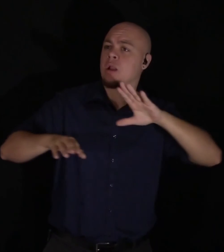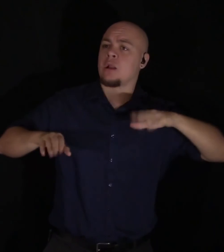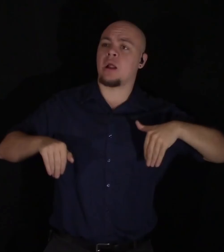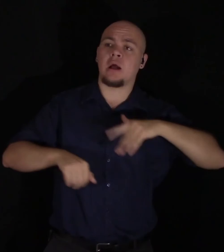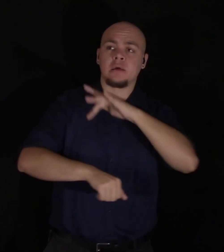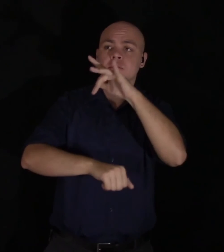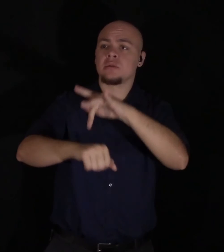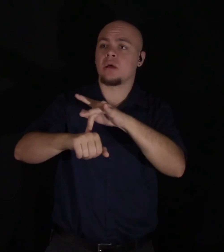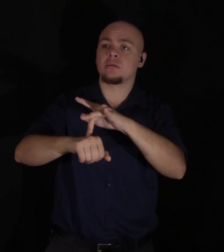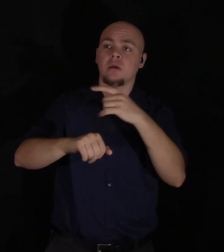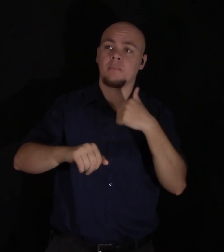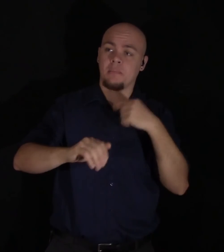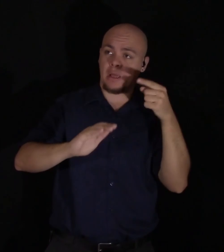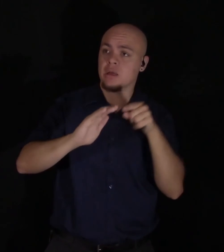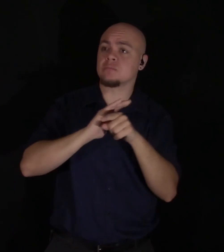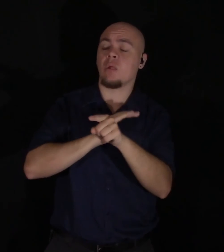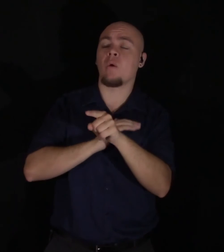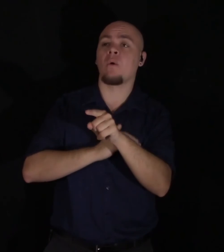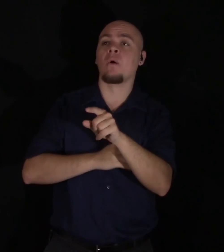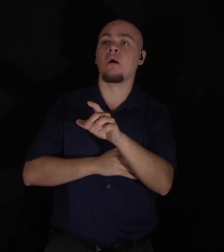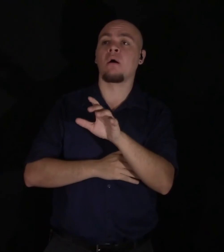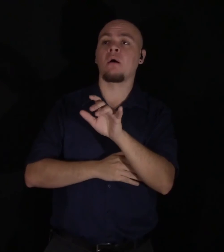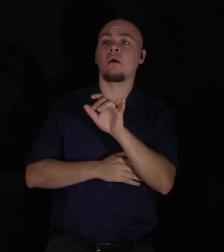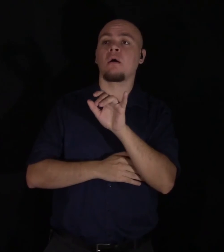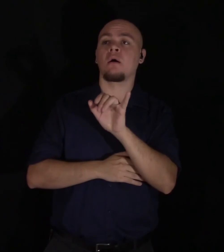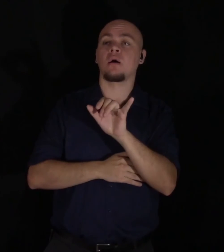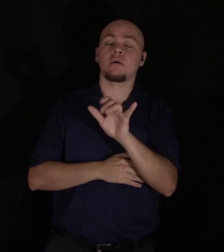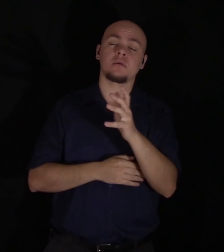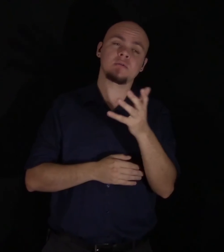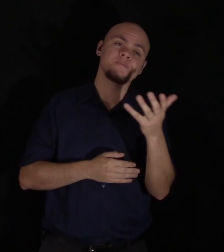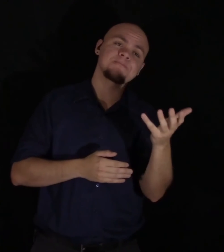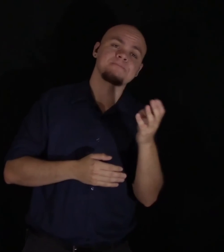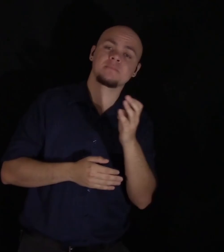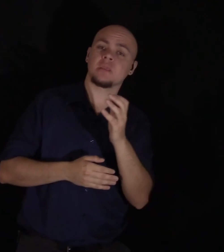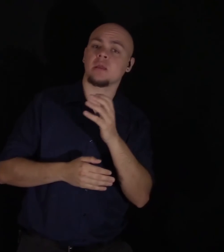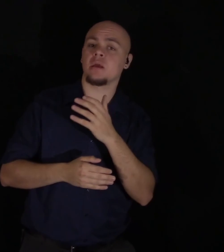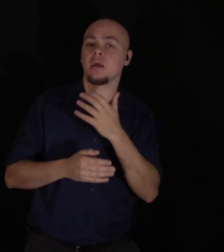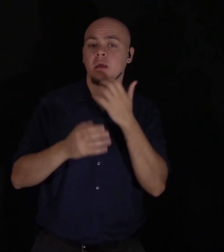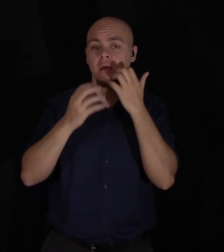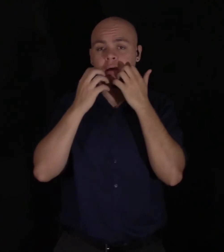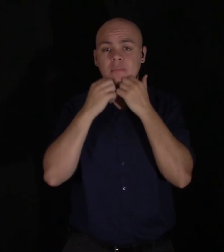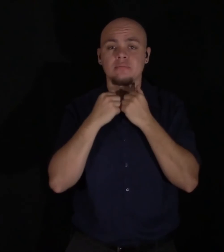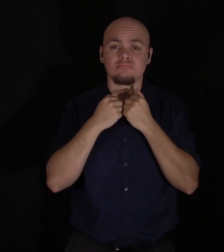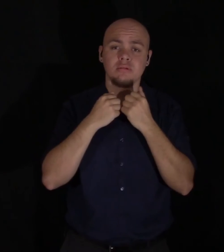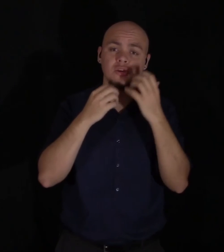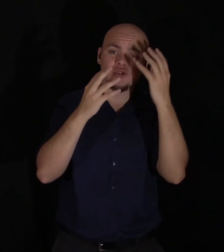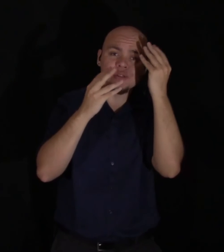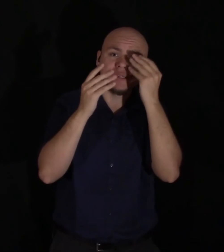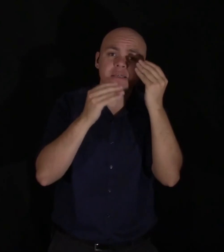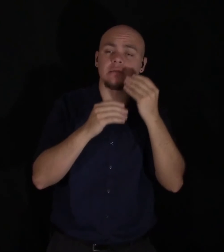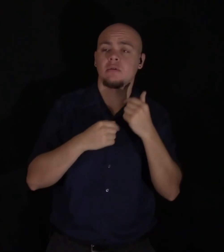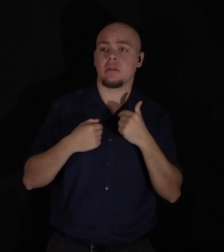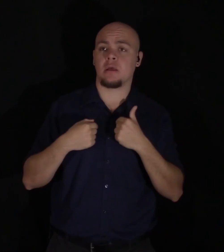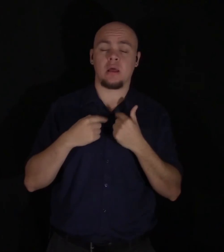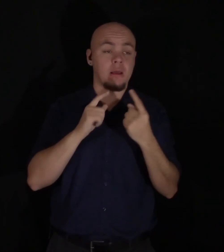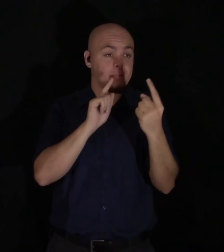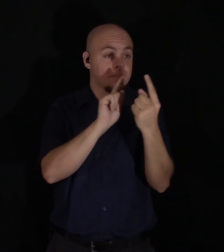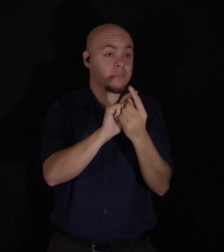to explore. But to return to dearer considerations, shall I meet you again, after